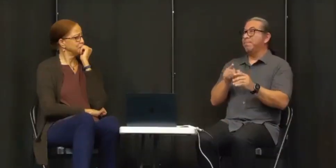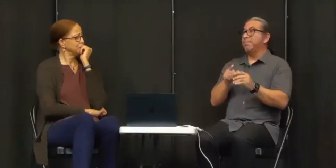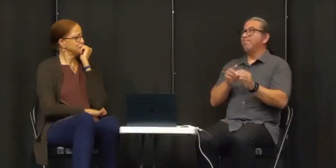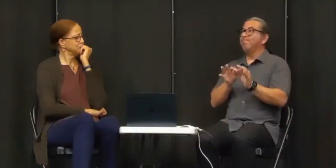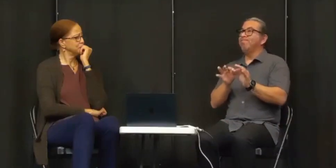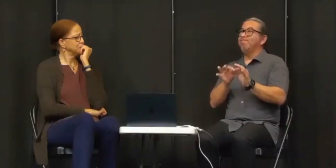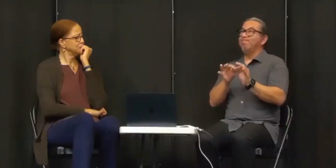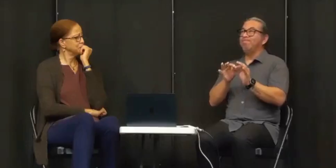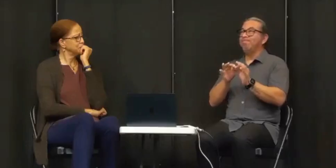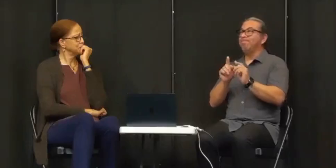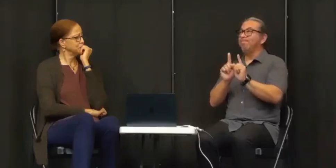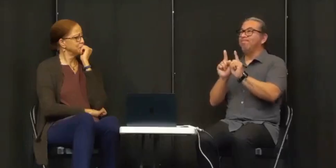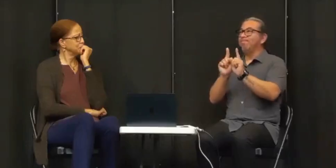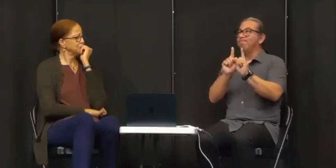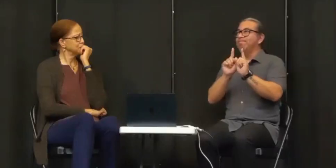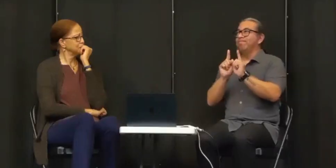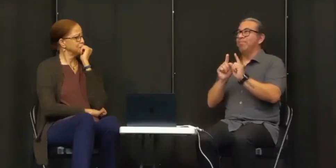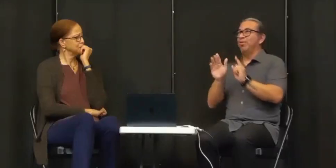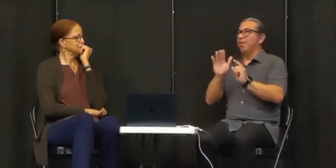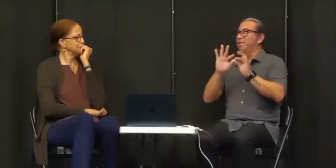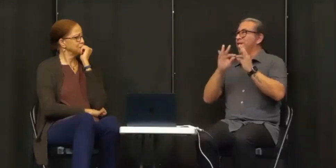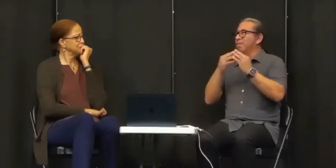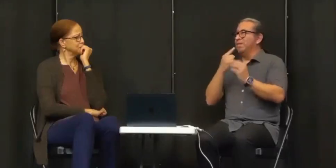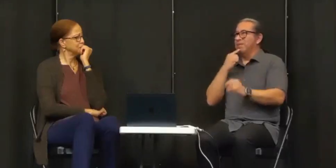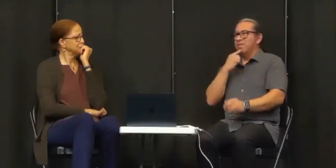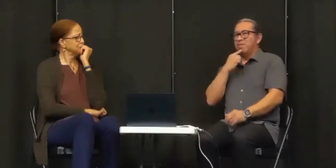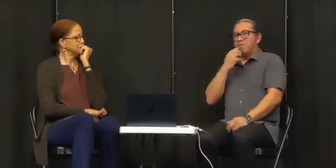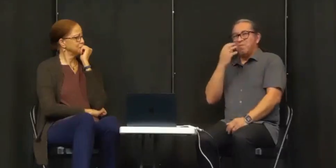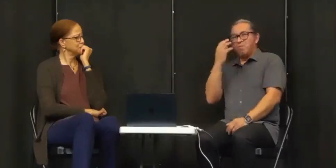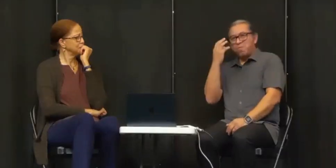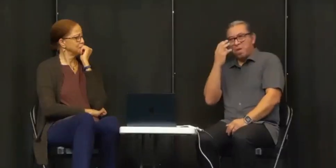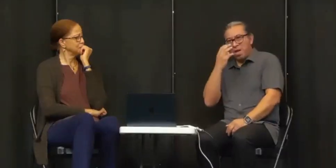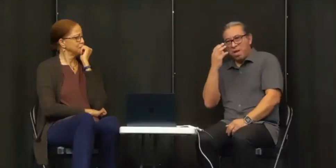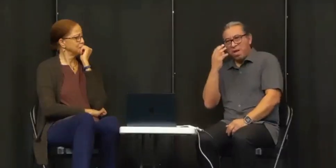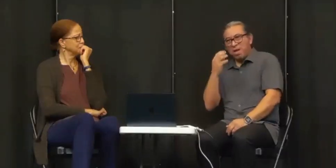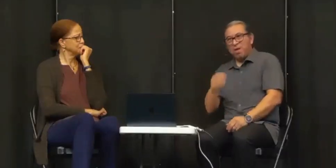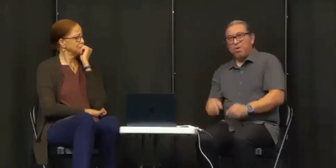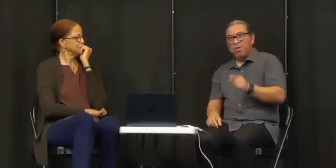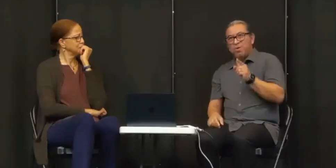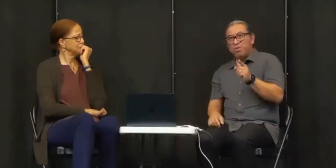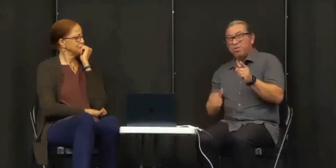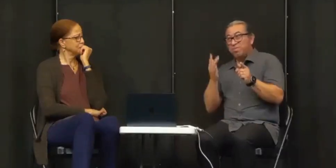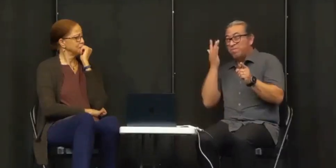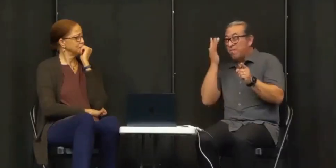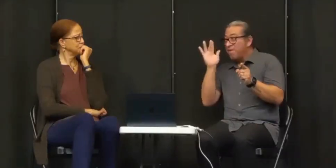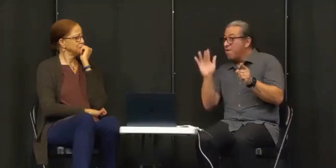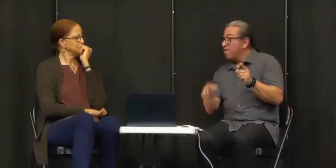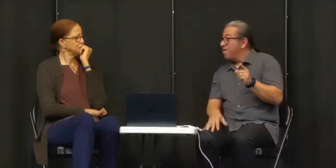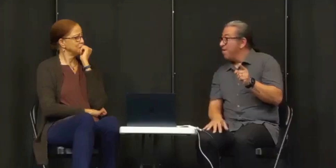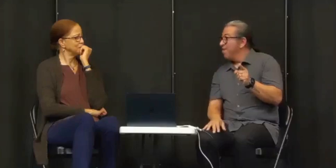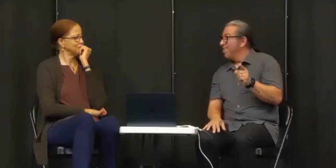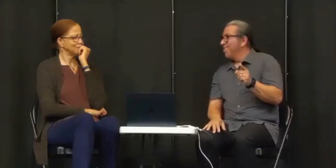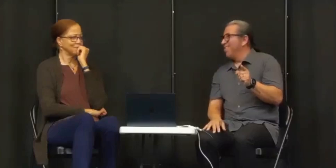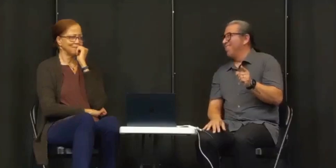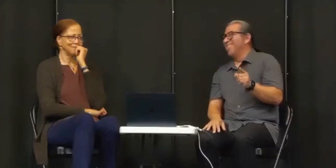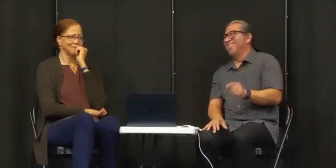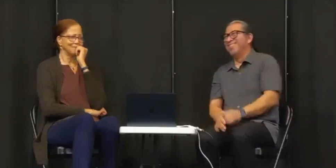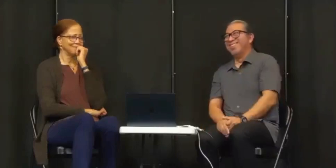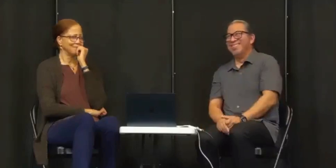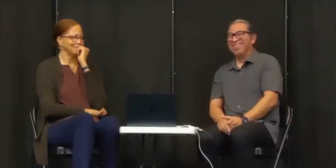video, the interpreter showed up and went through and went around with her to the room. Her family said, wow, oh, you're